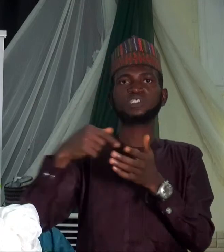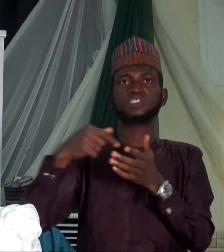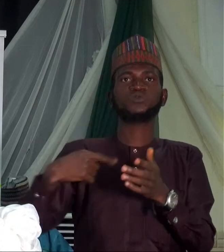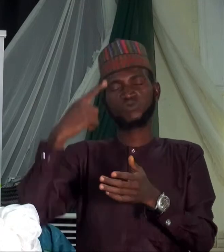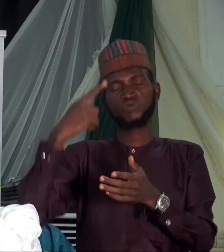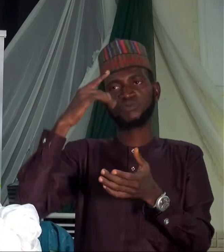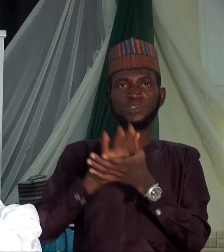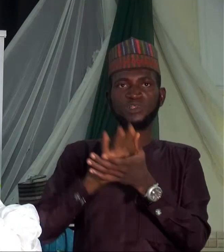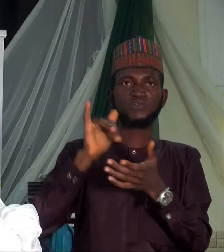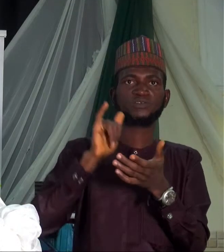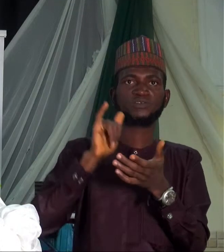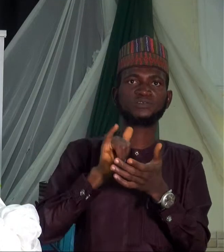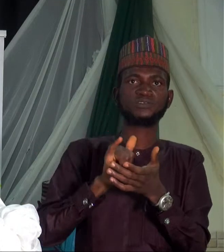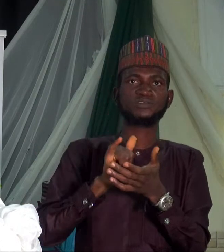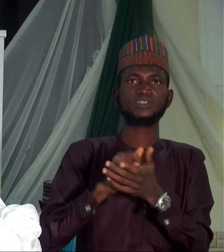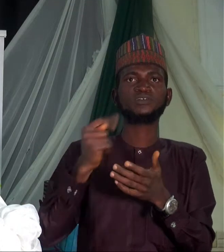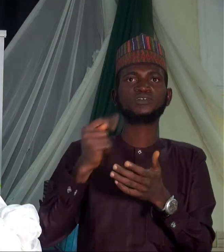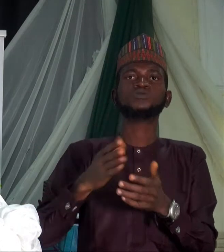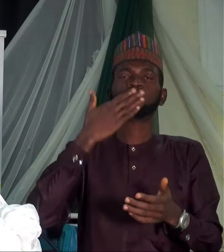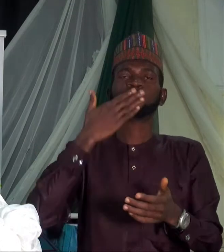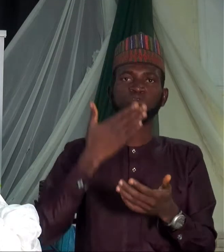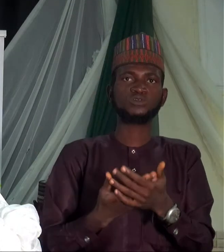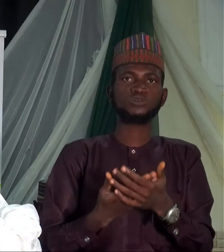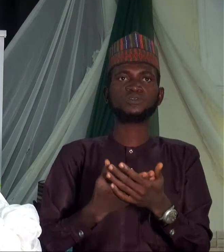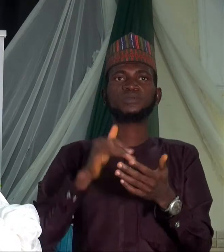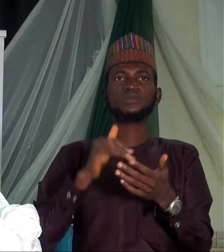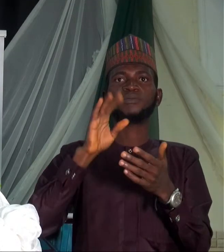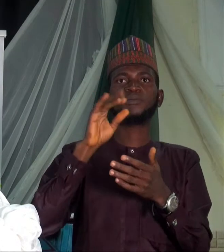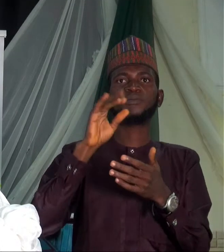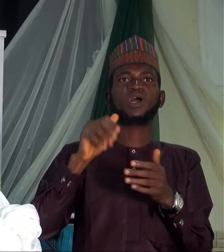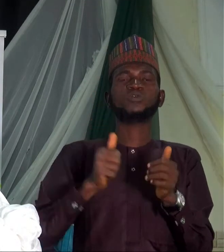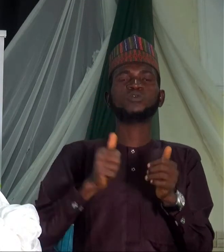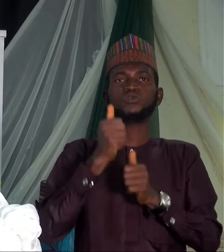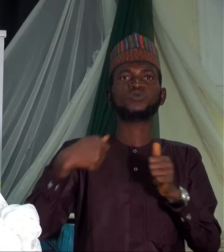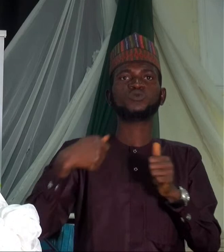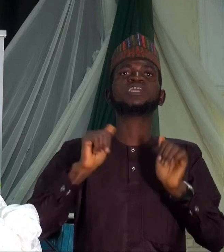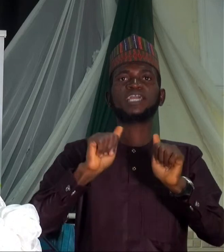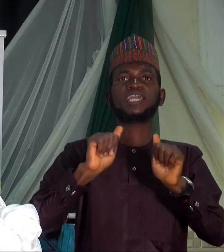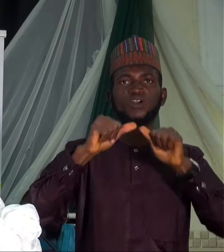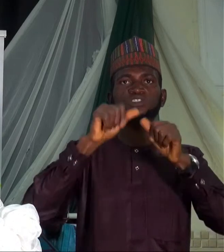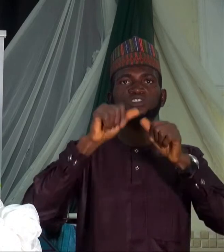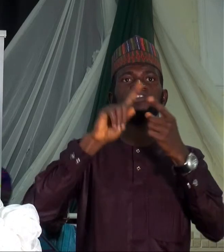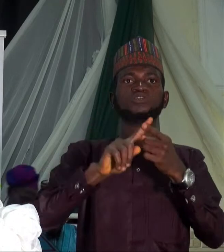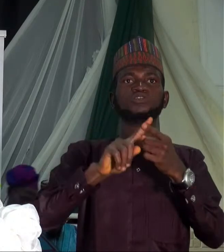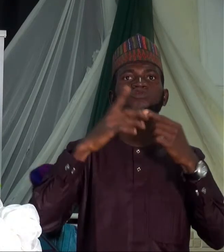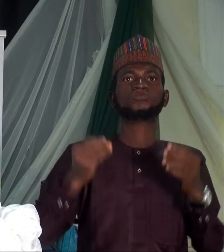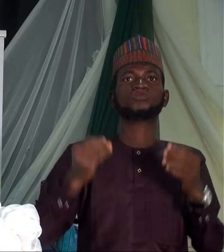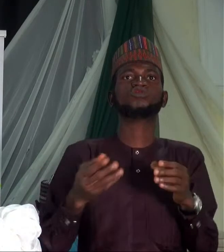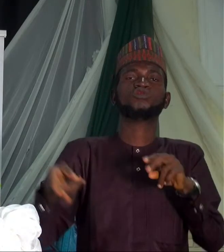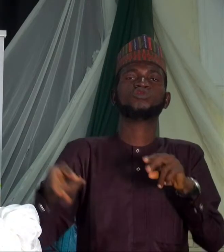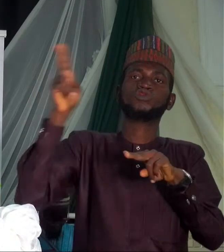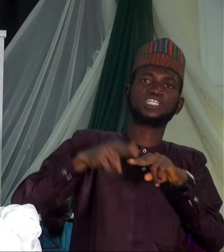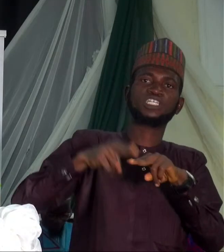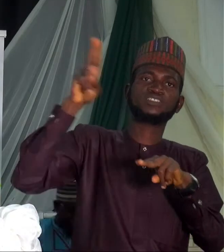a veritable approach by which we can continue to amplify our